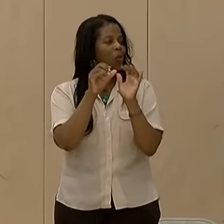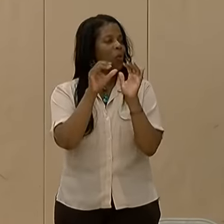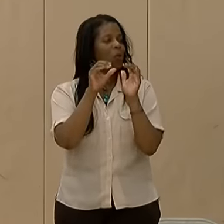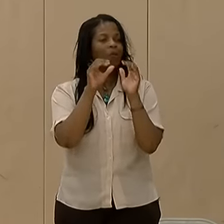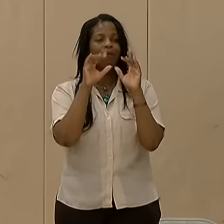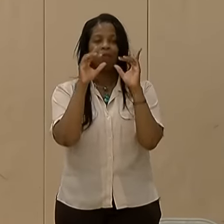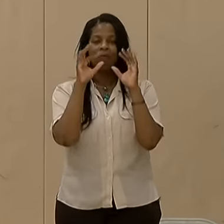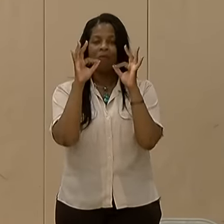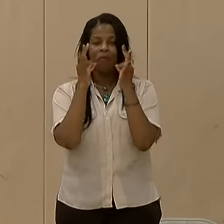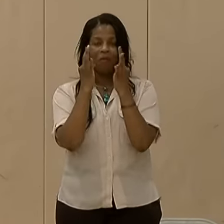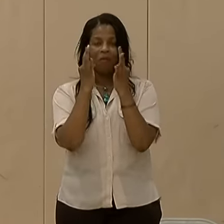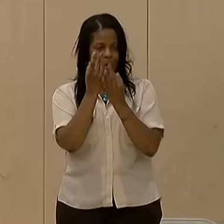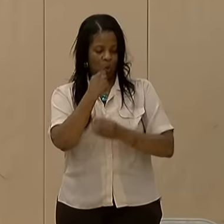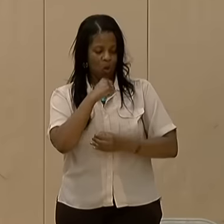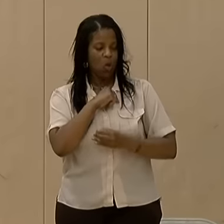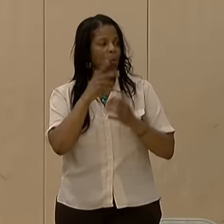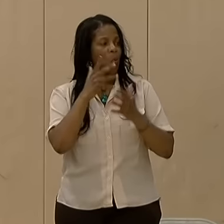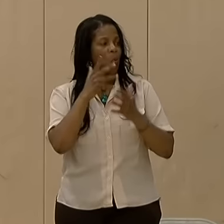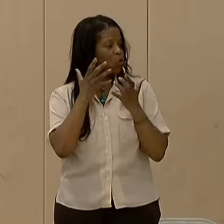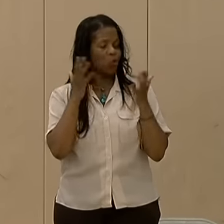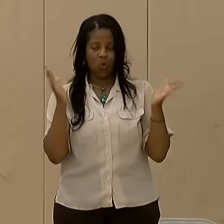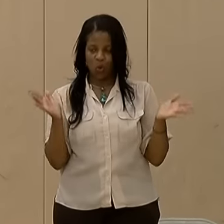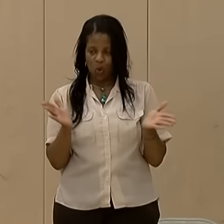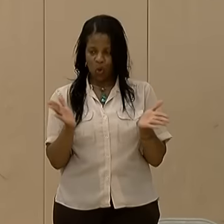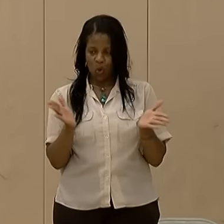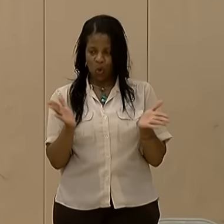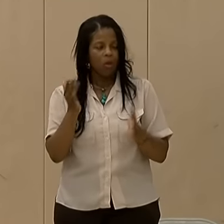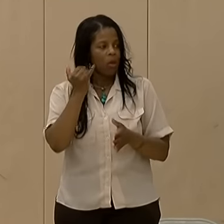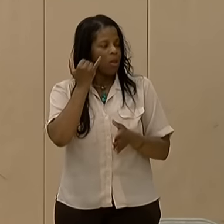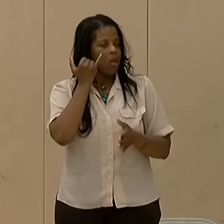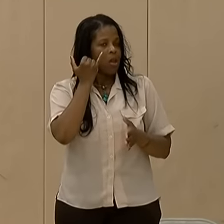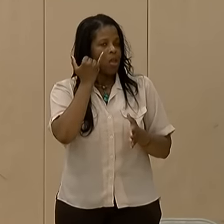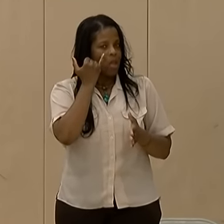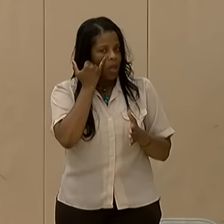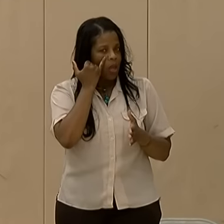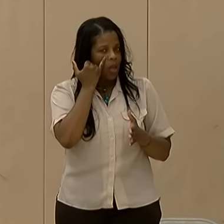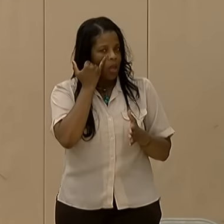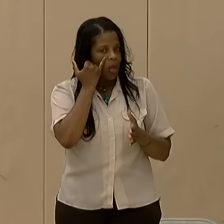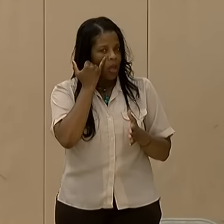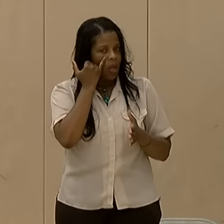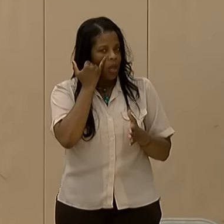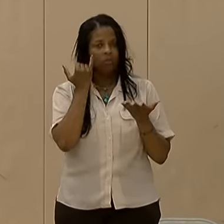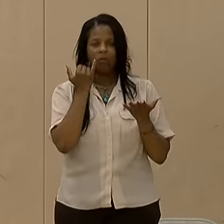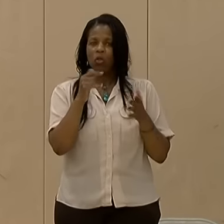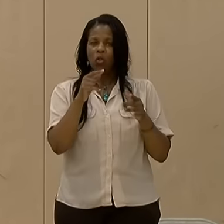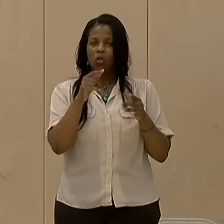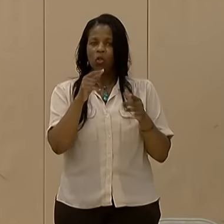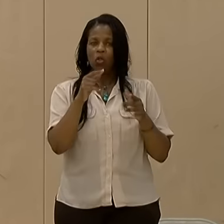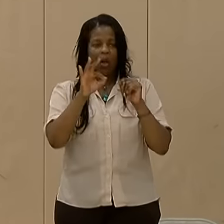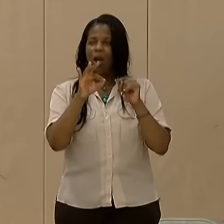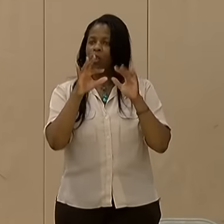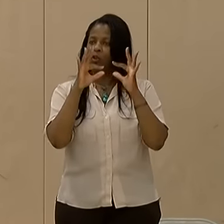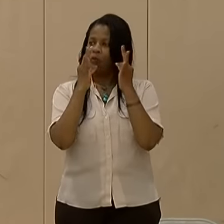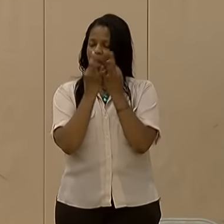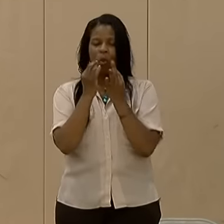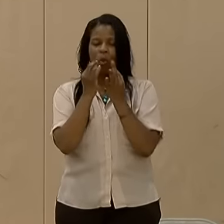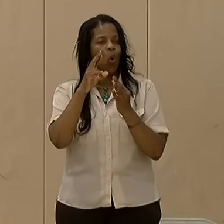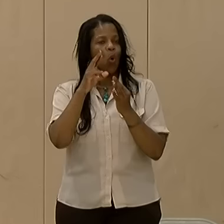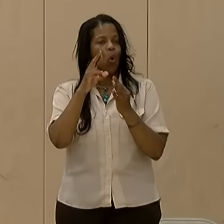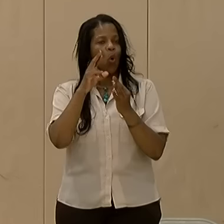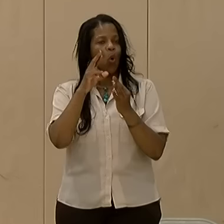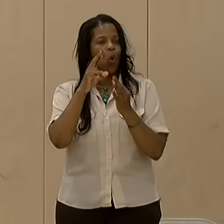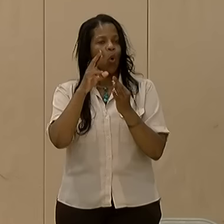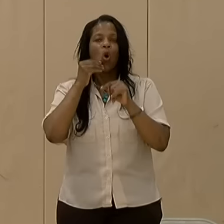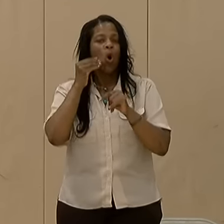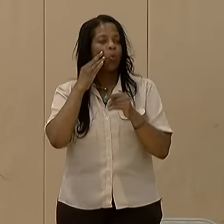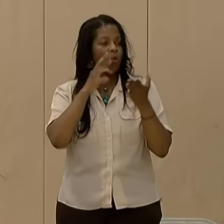encourage anyone who has been displaced by the fire to register with the Red Cross Safe and Well program,